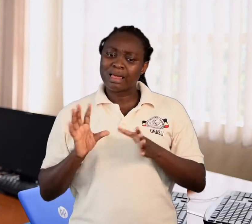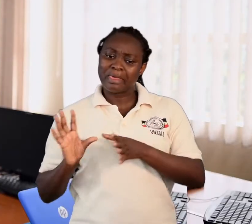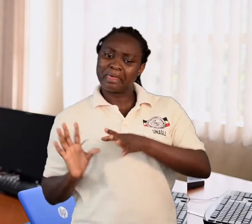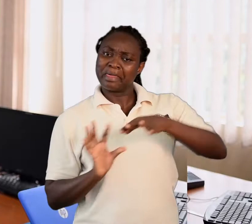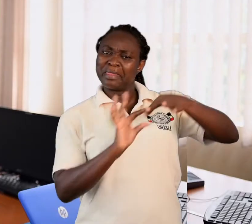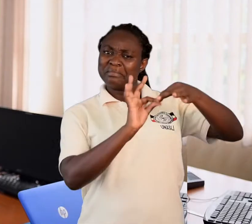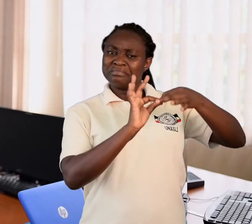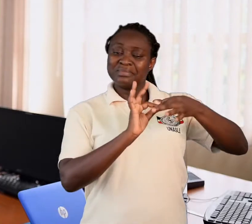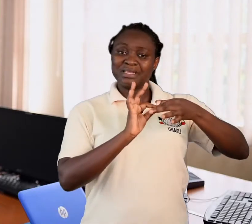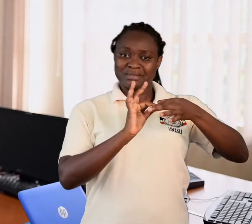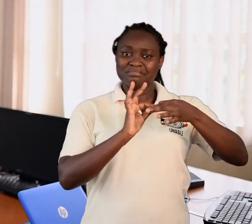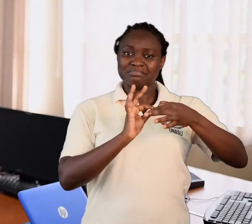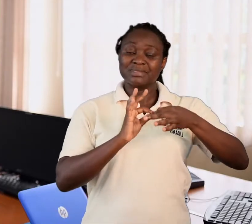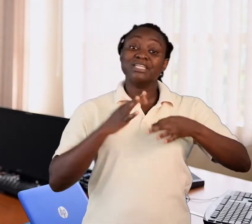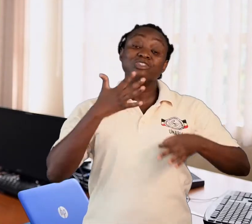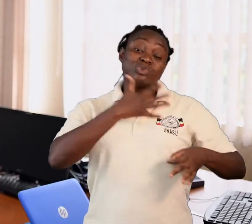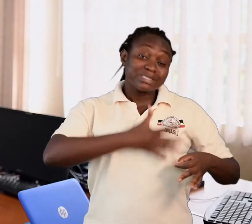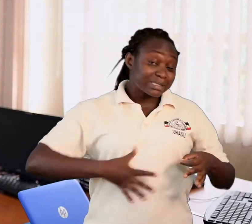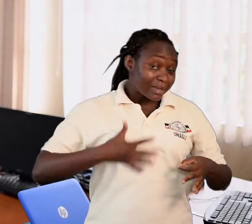science.